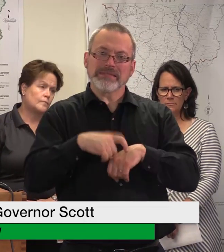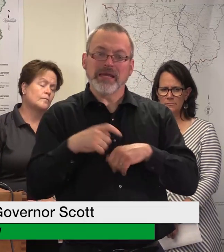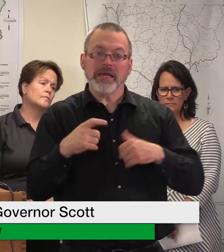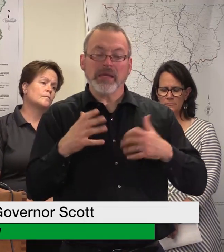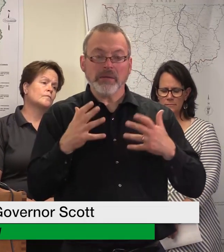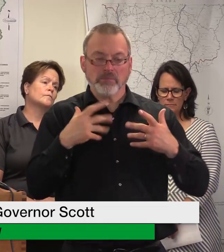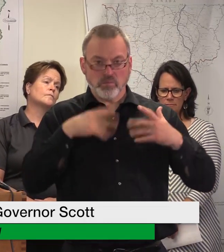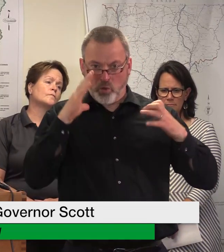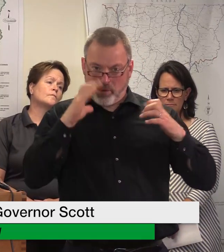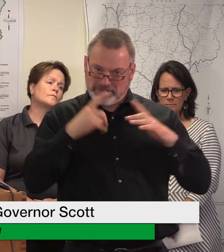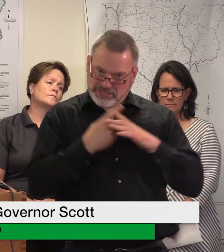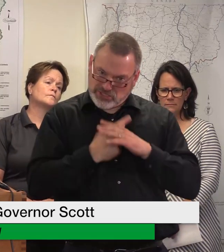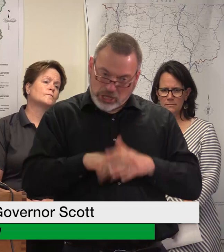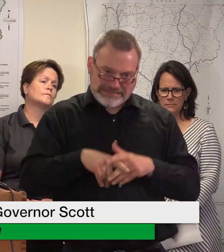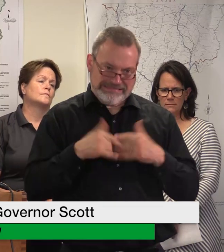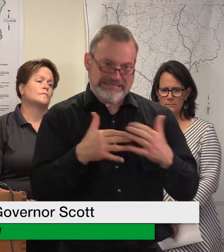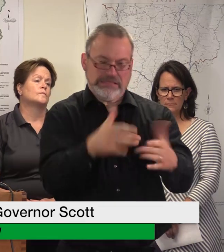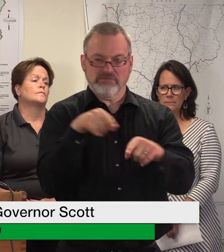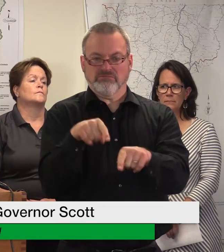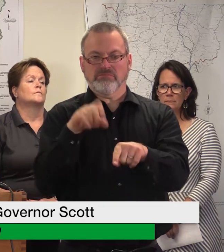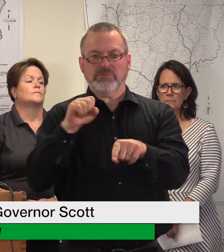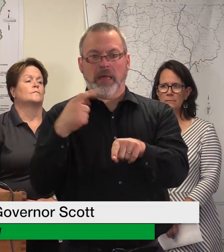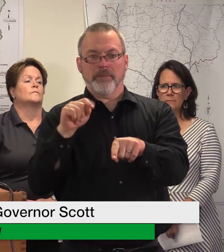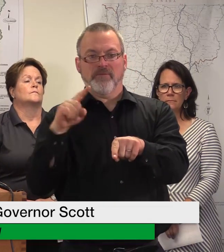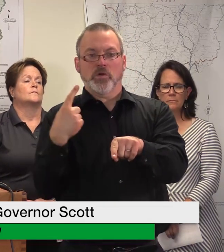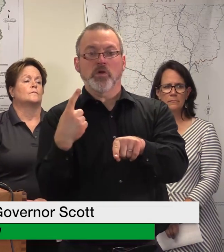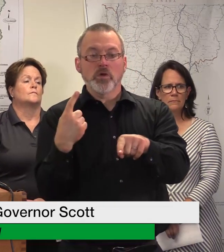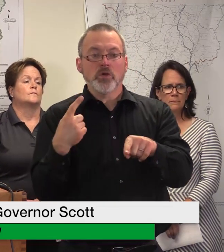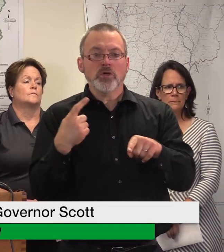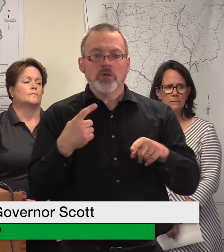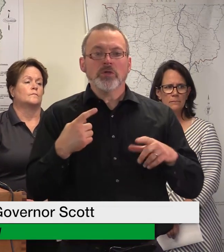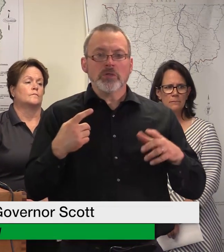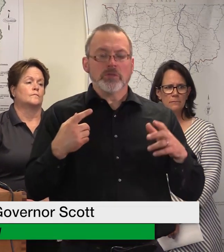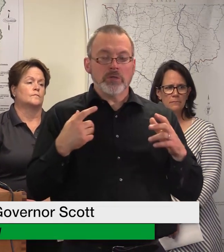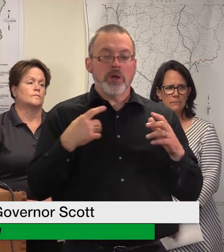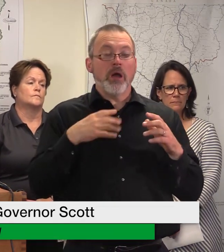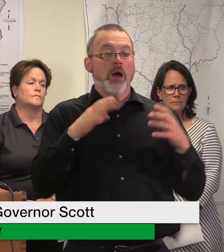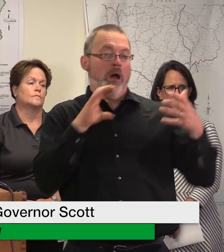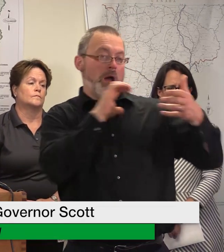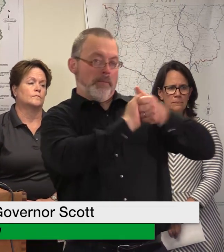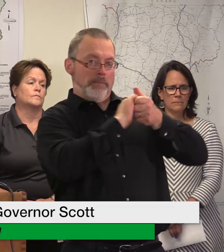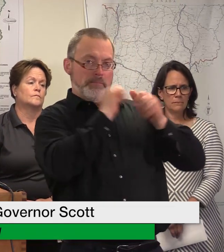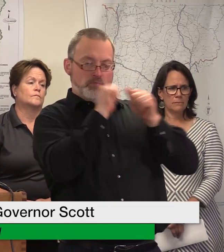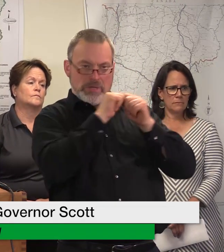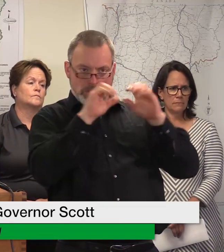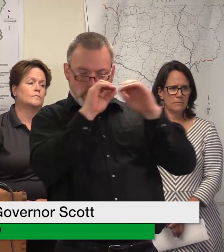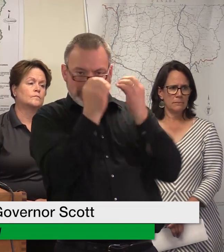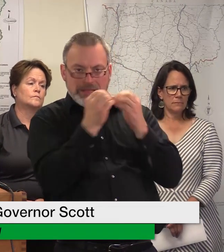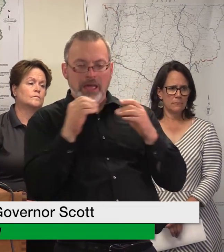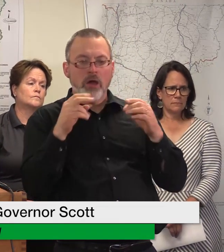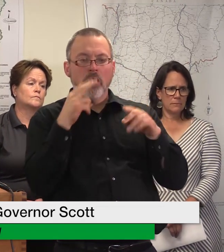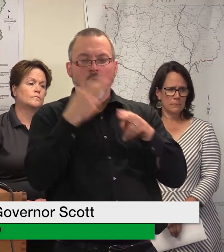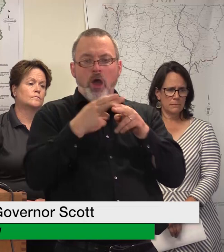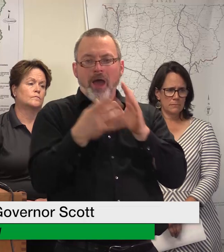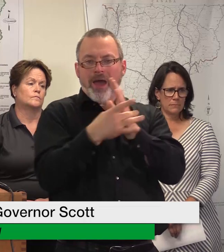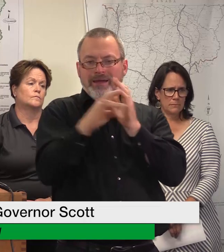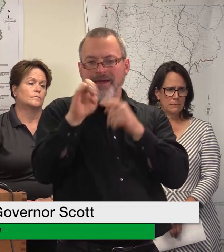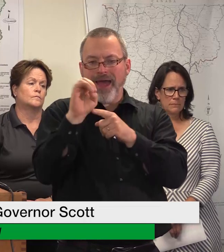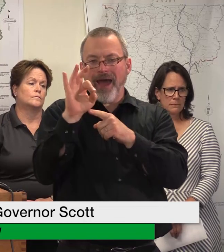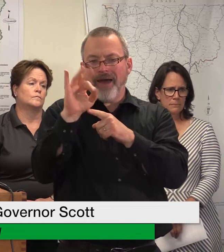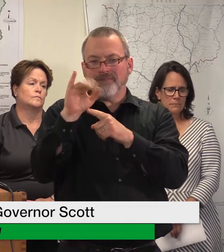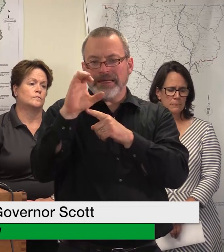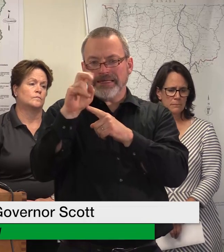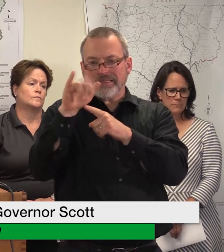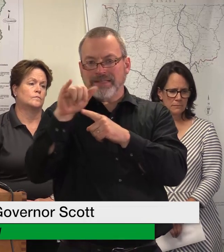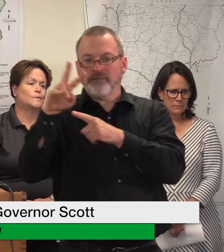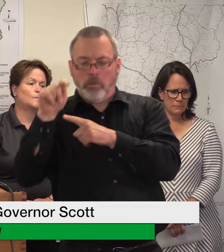will be working with hand-in-hand with Efficiency Vermont to get this done. And I really have to commend all the folks who participated in